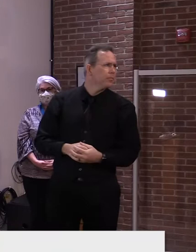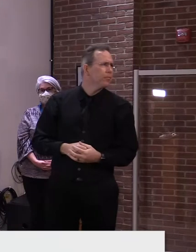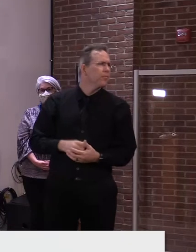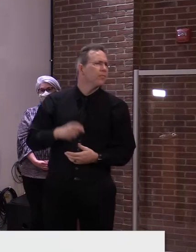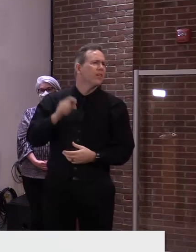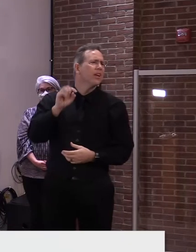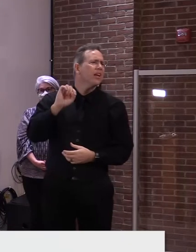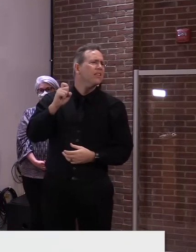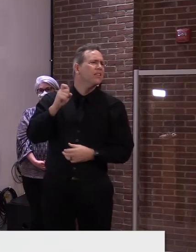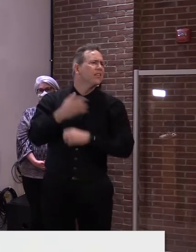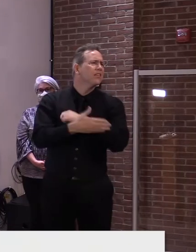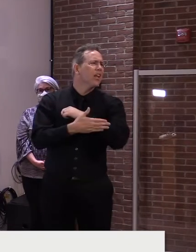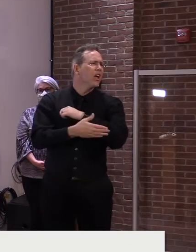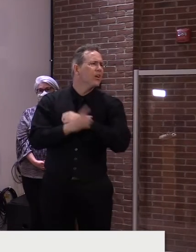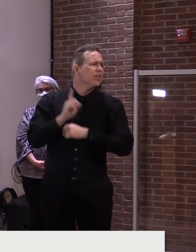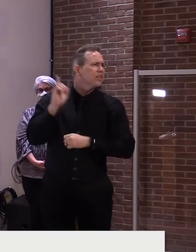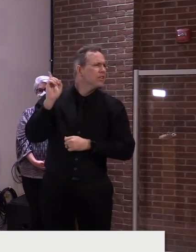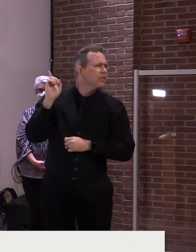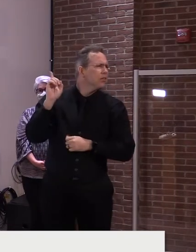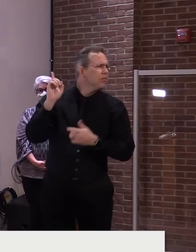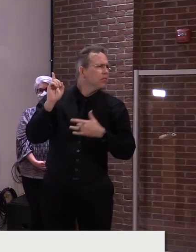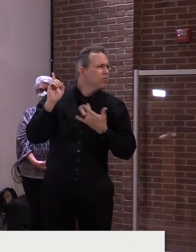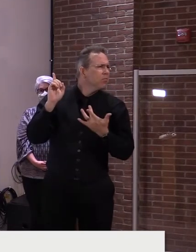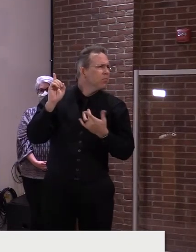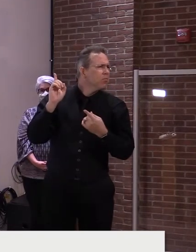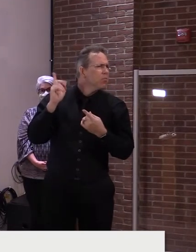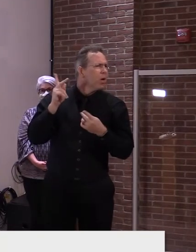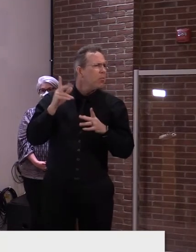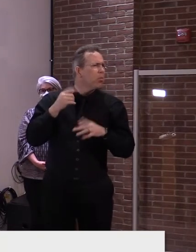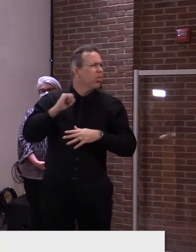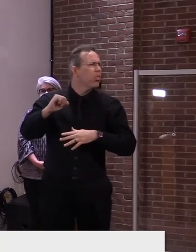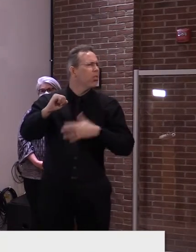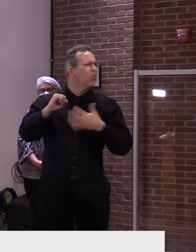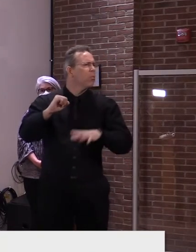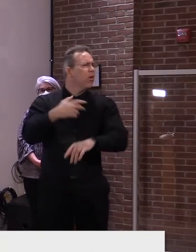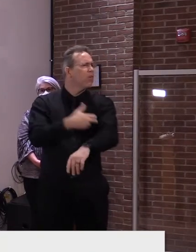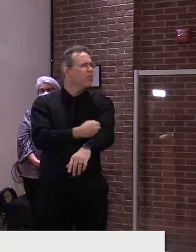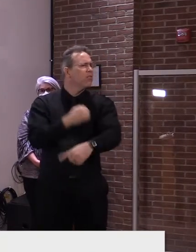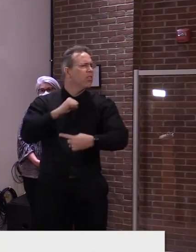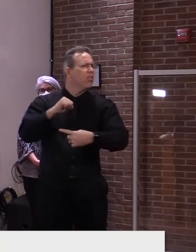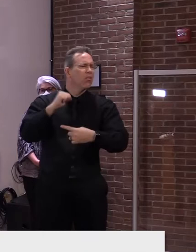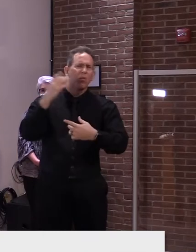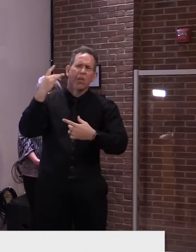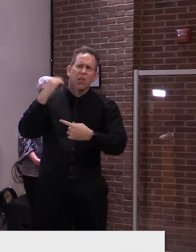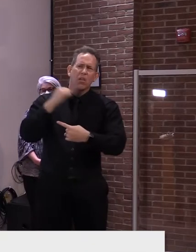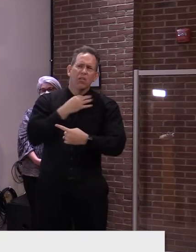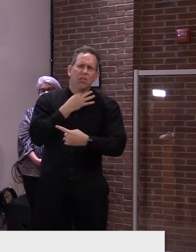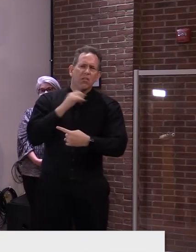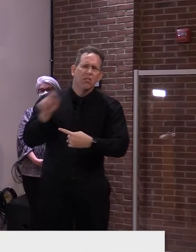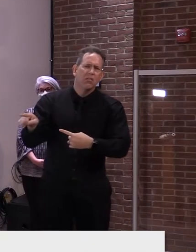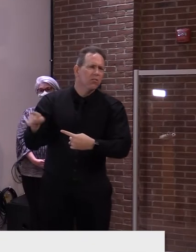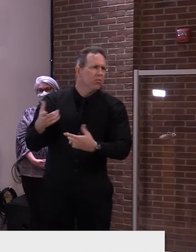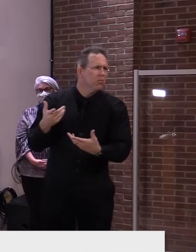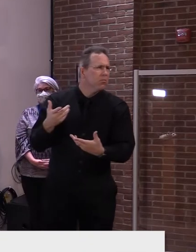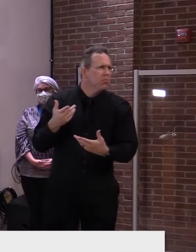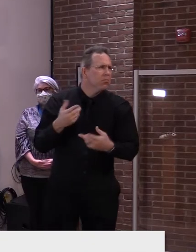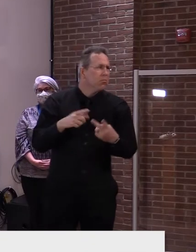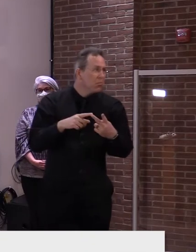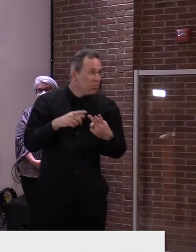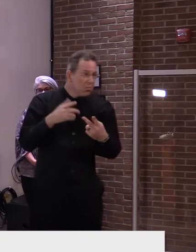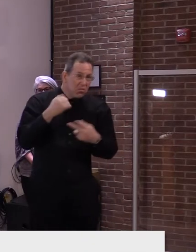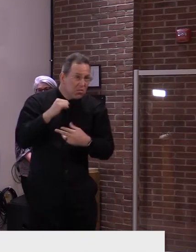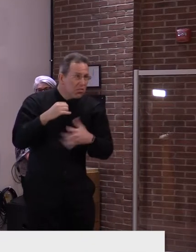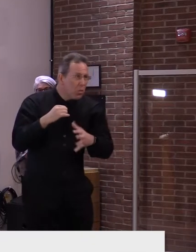of finding a place to go? I think it's a big county in terms of landmass, obviously. And what we've got to do is